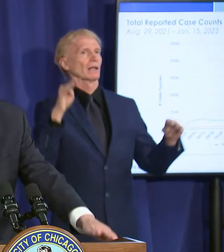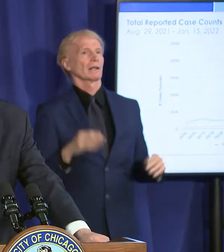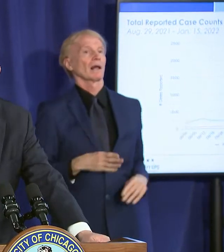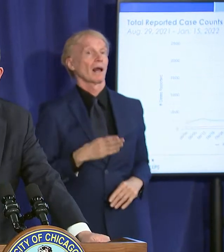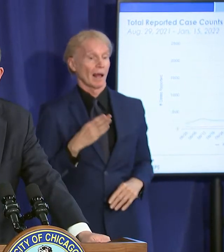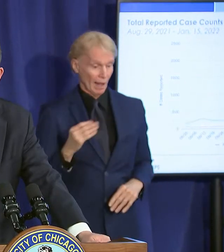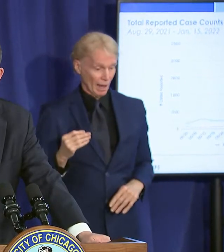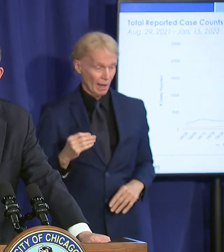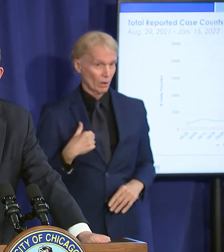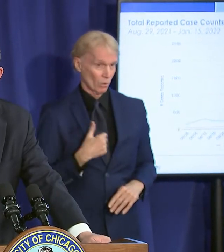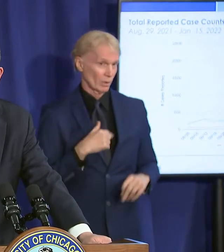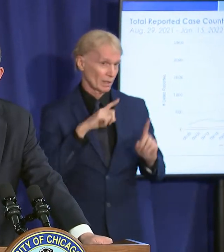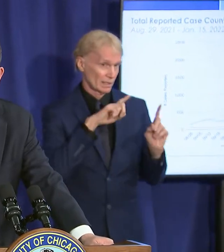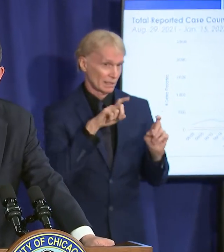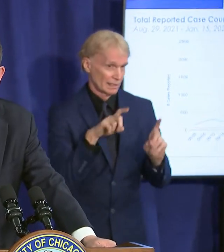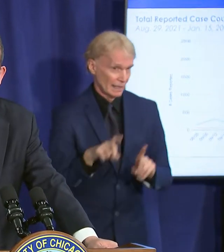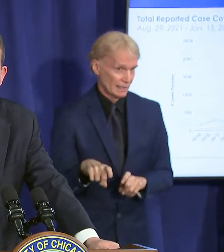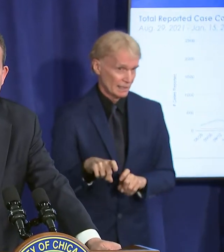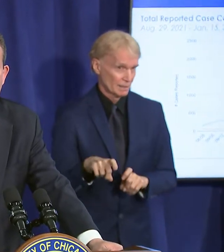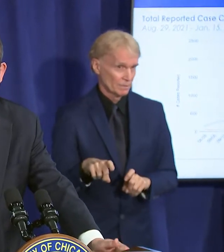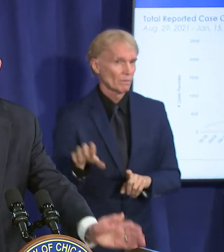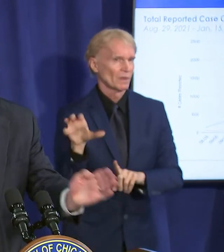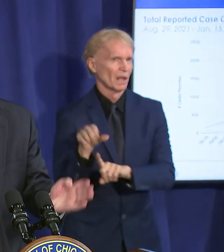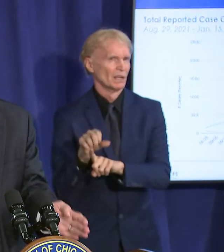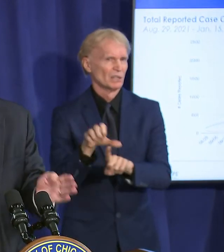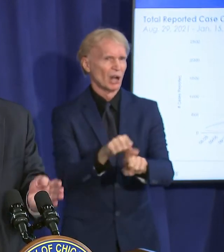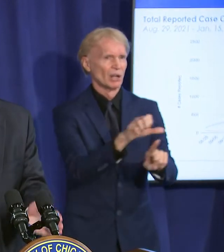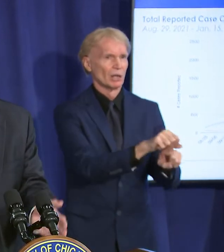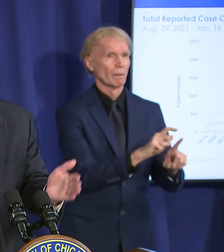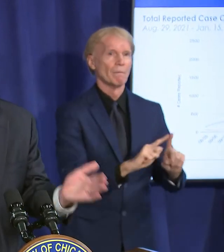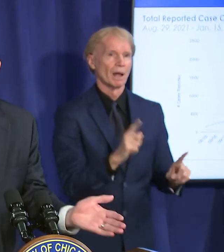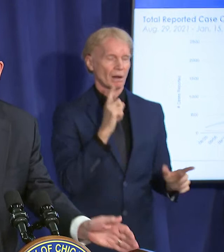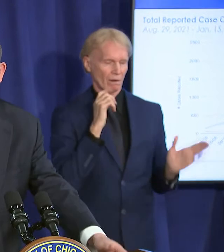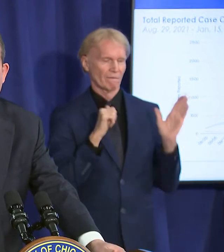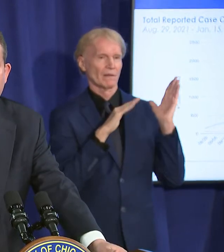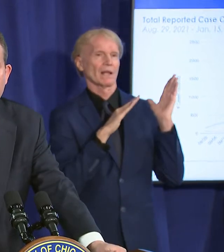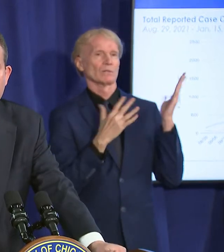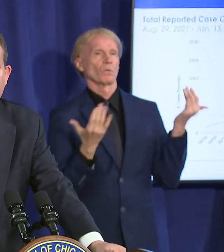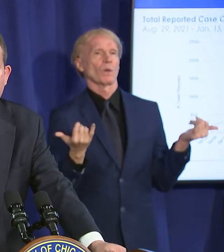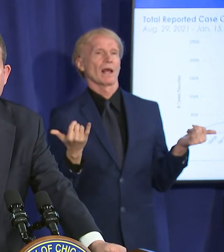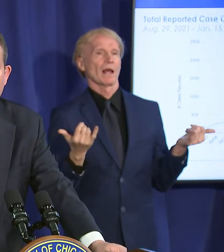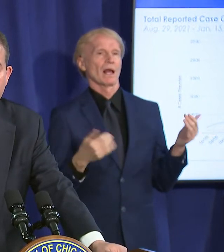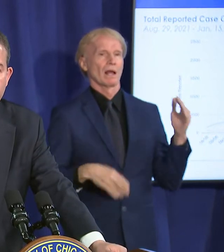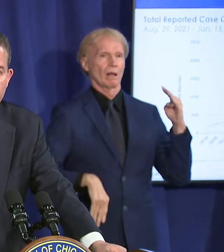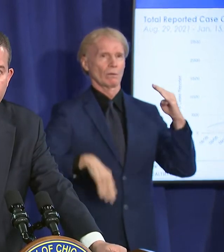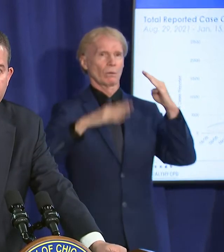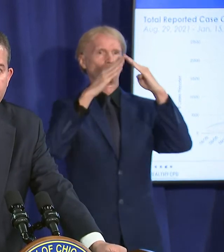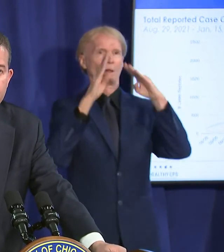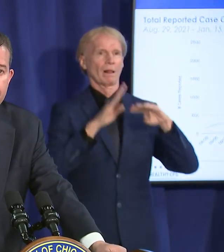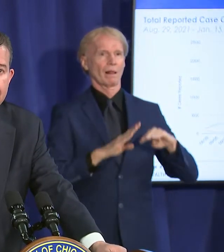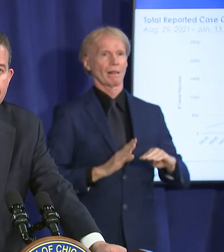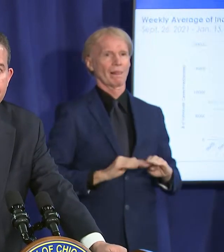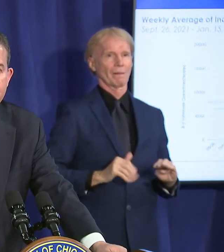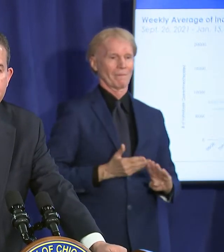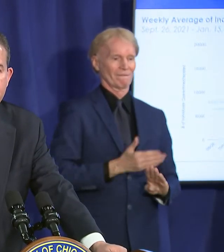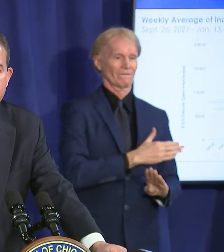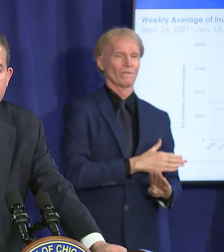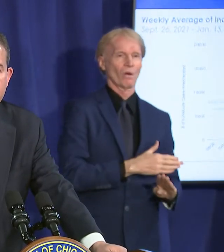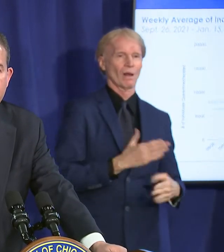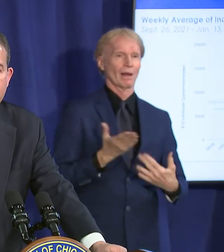and because we were doing testing, we were able to catch them. But you can see it's a significant rise from the cases that we saw prior to the break. The next